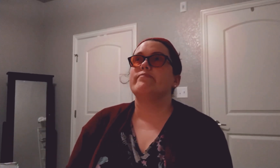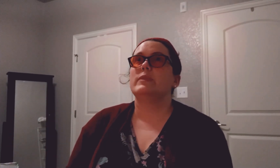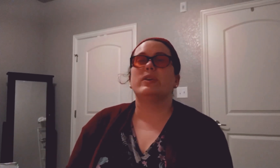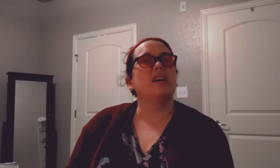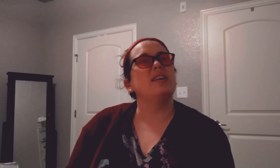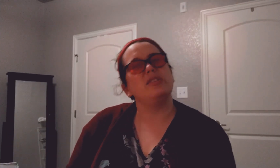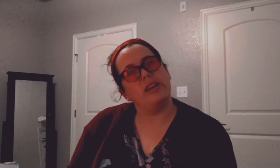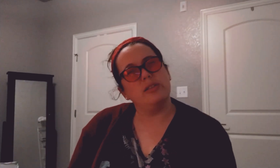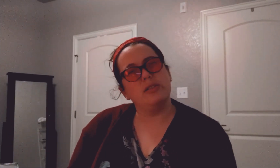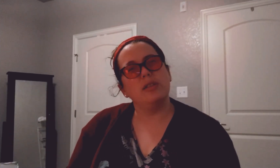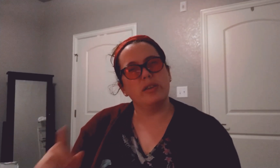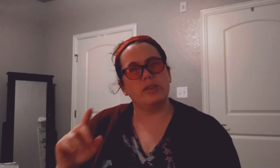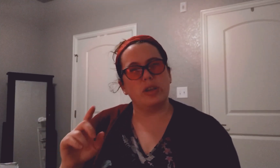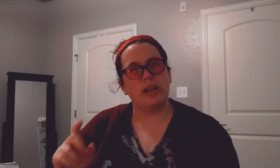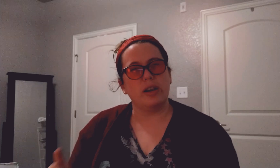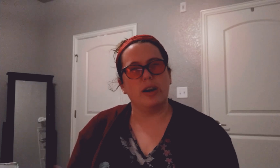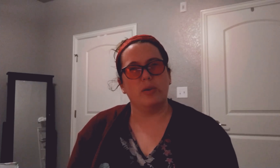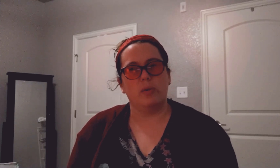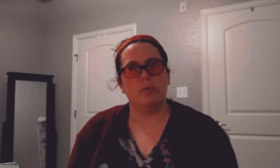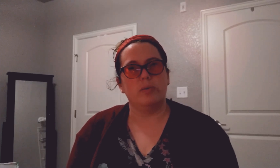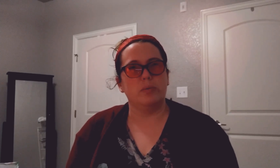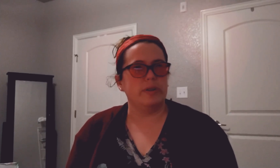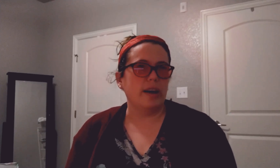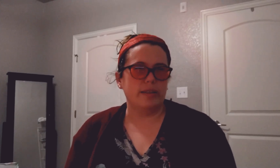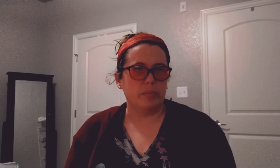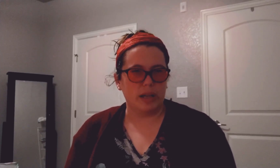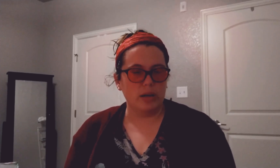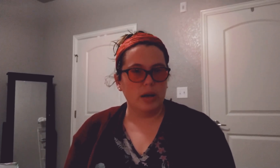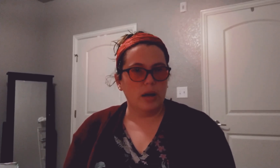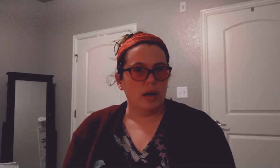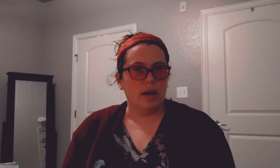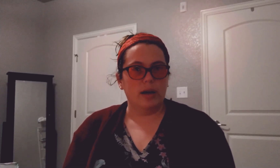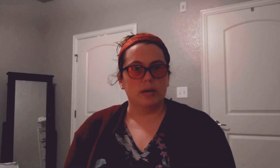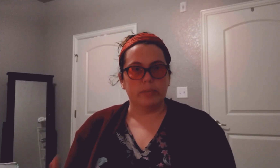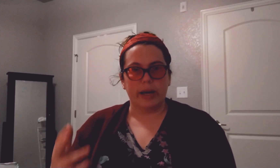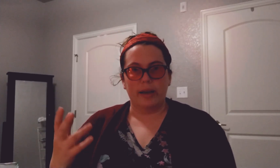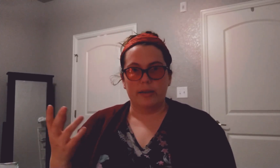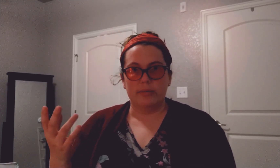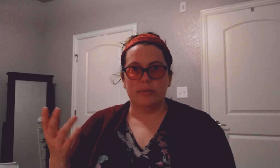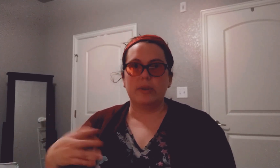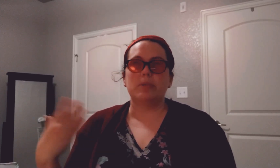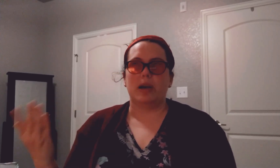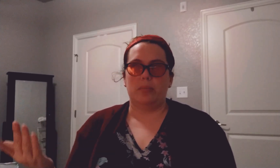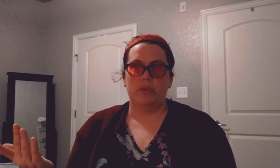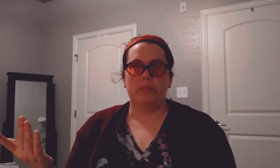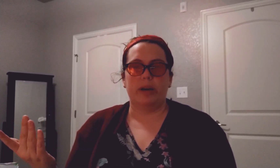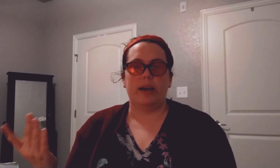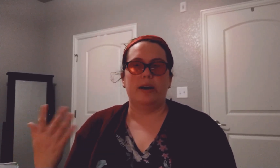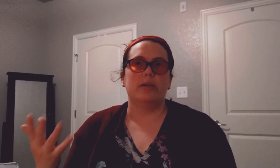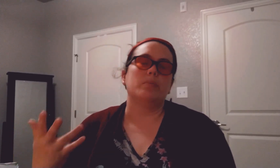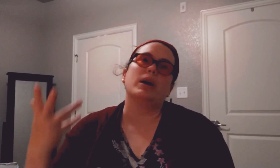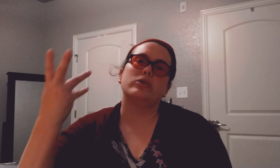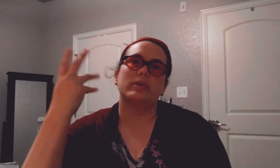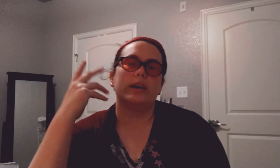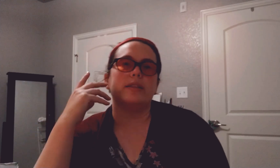You can kind of change. You can change what signs mean by sometimes by how you modulate